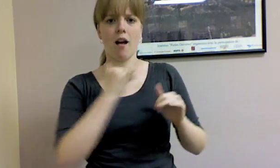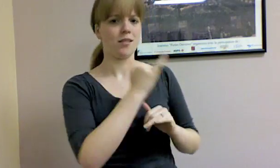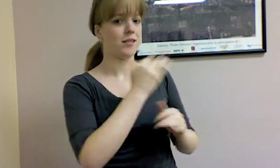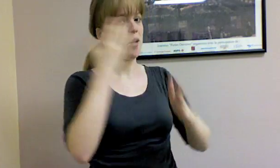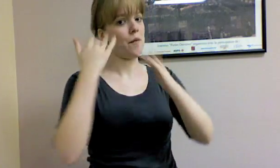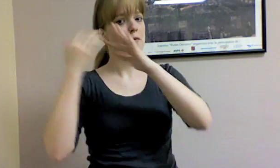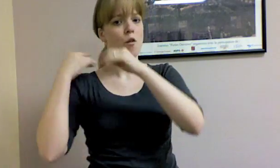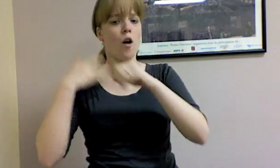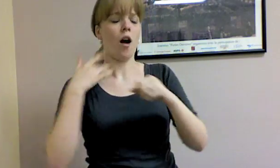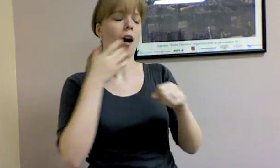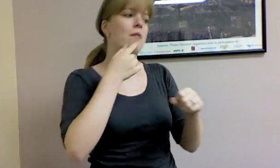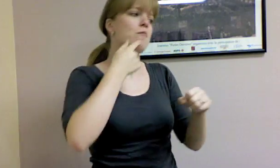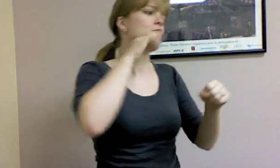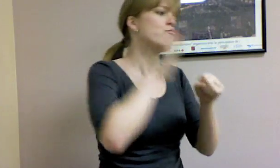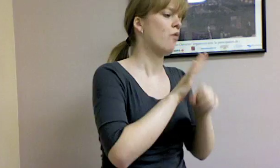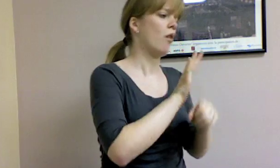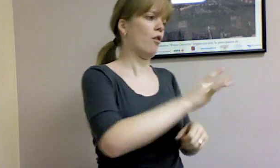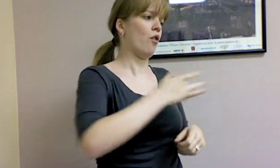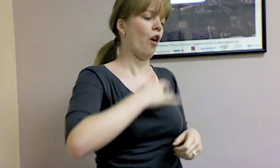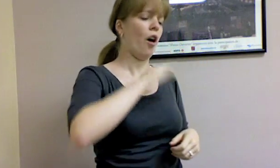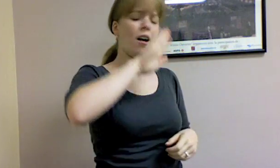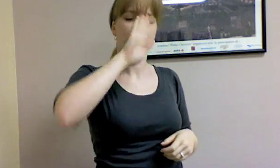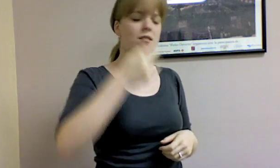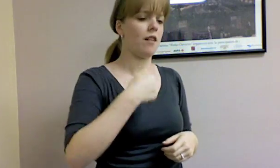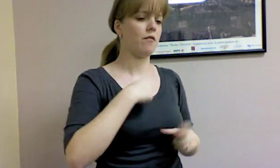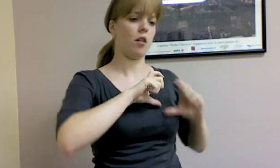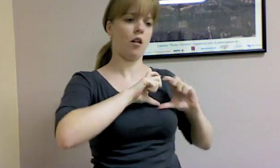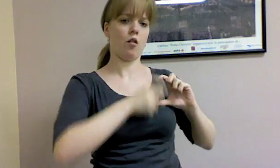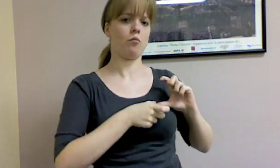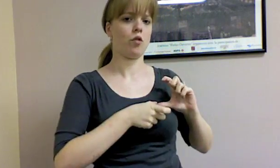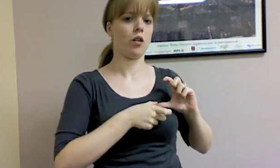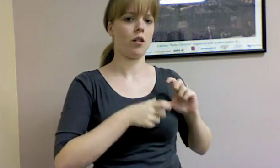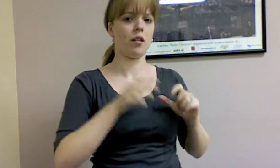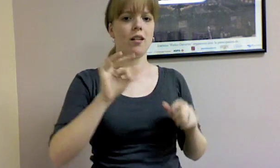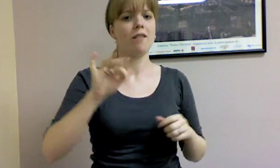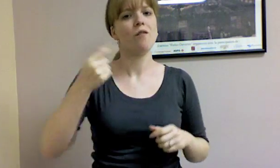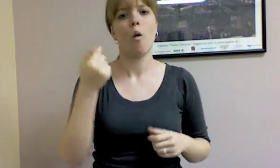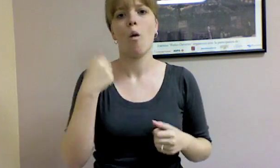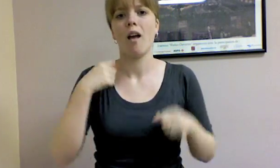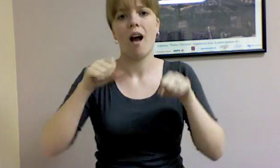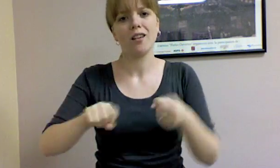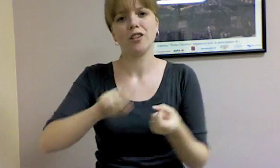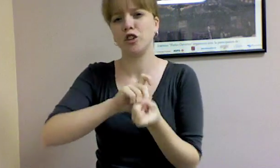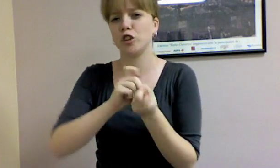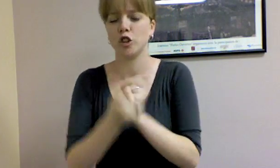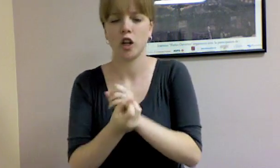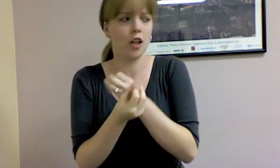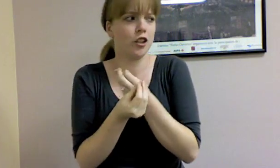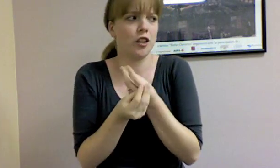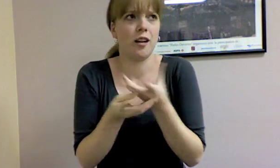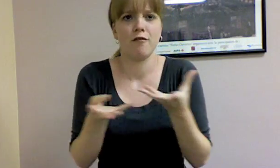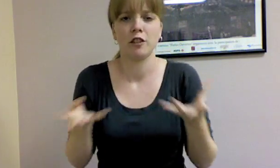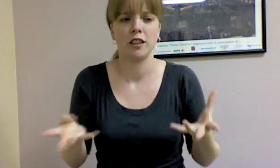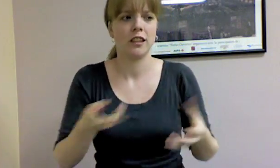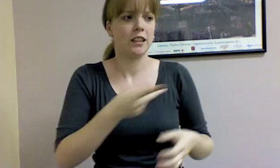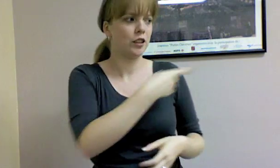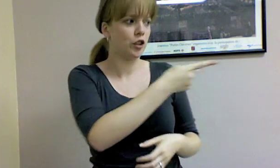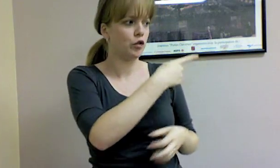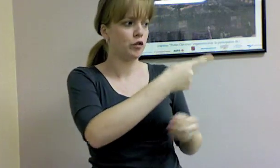that I had known before, and I would never break her heart again. If only I could change things, switch and rearrange things, I could have been there